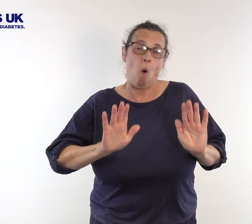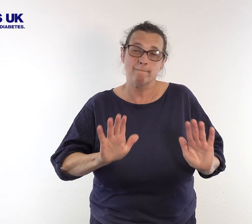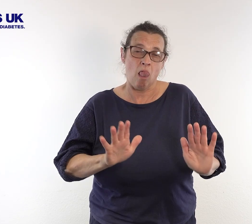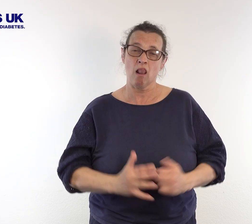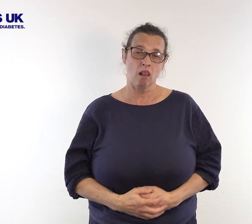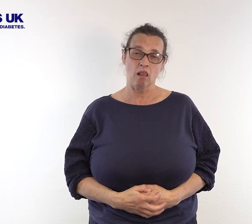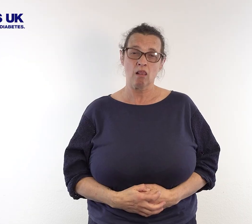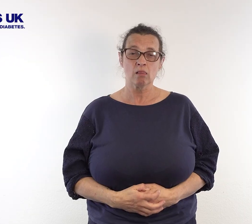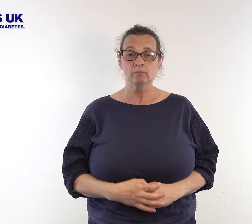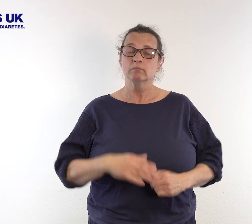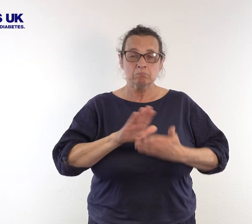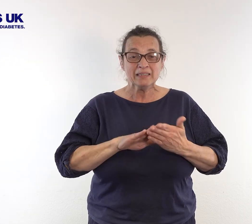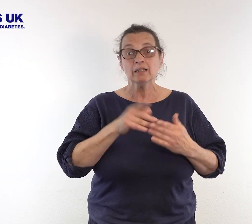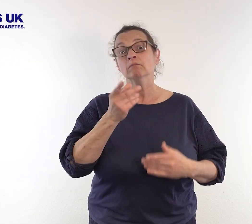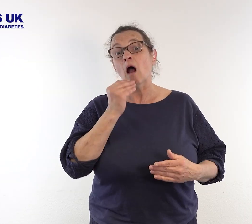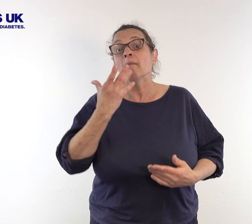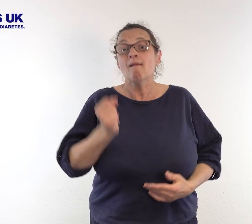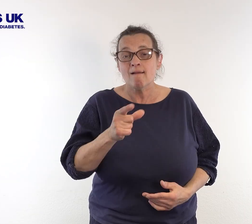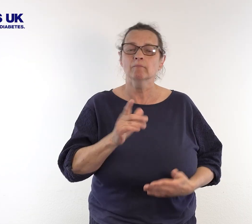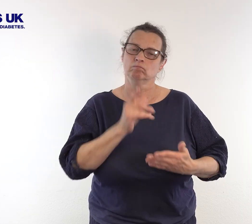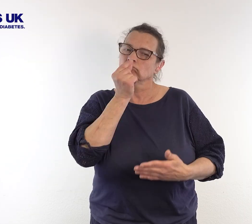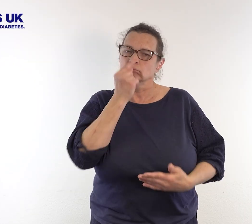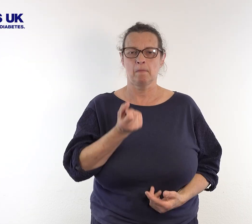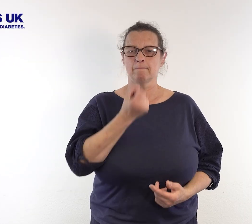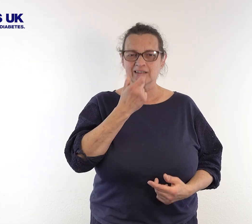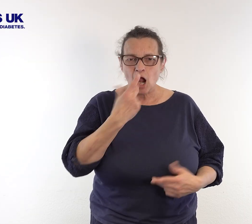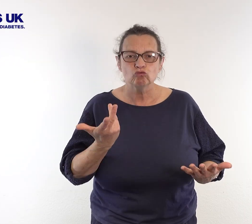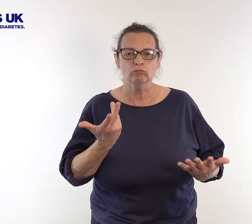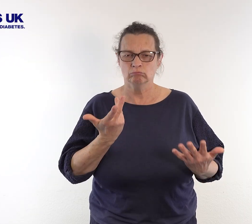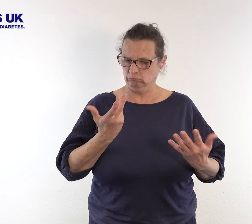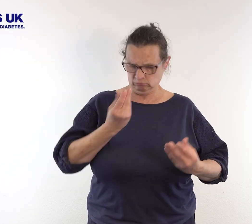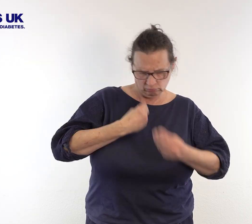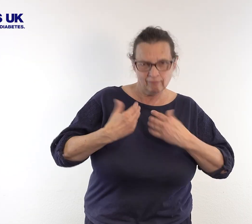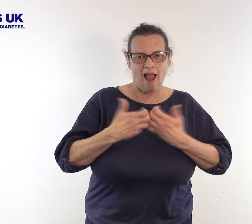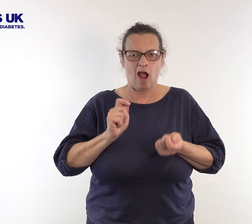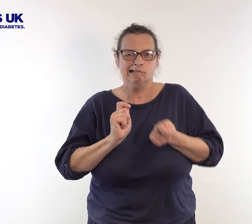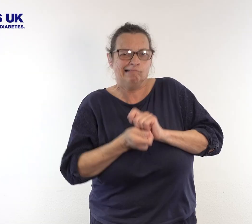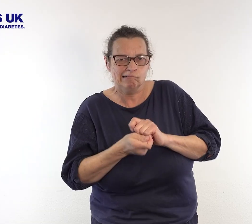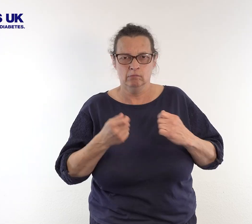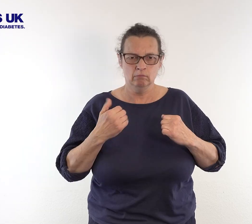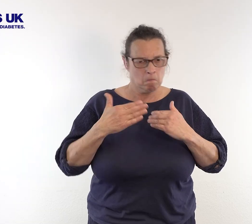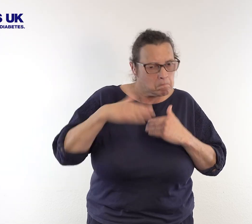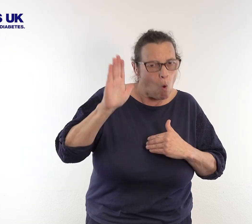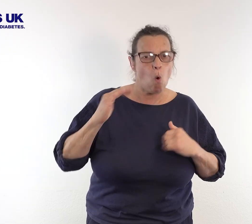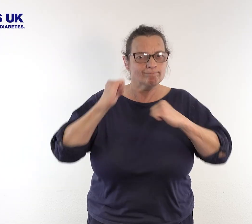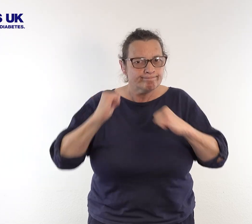be going through all sorts of different emotions. This is totally normal. Being diagnosed with diabetes can mean